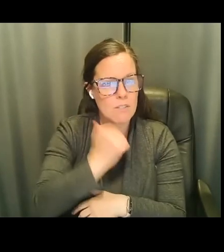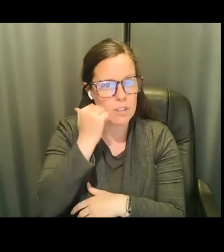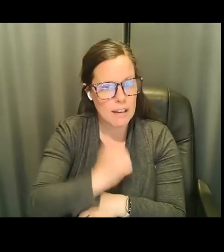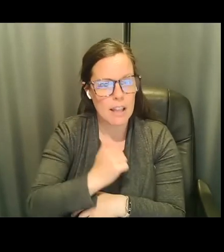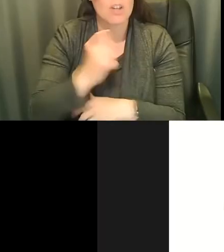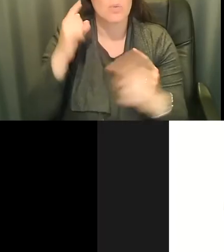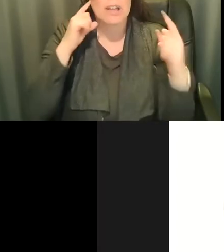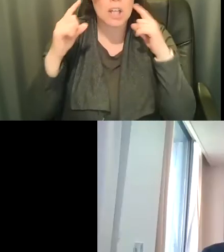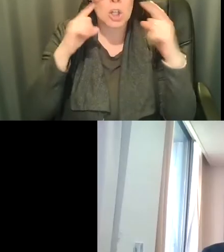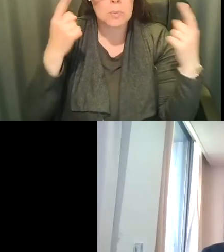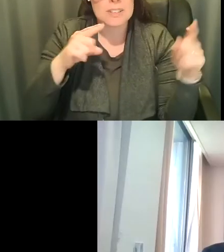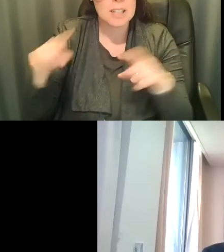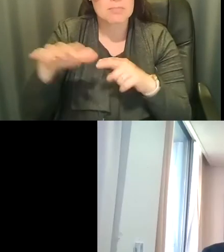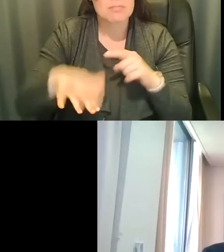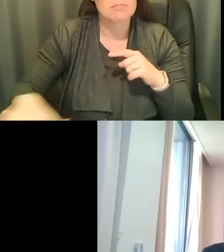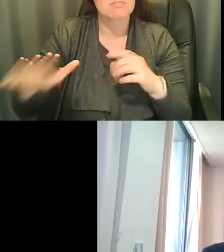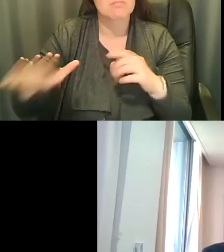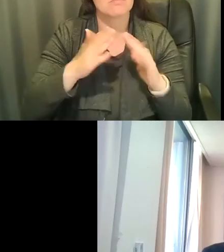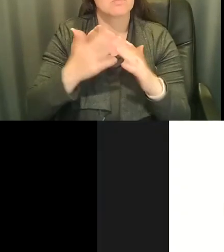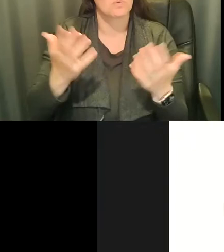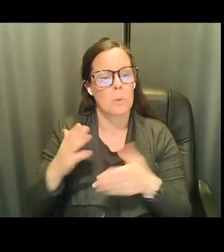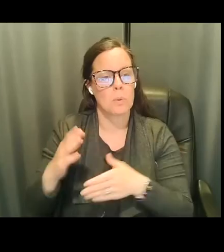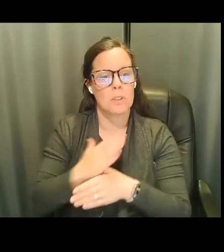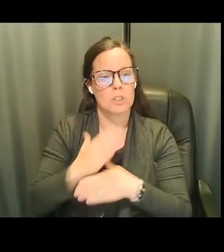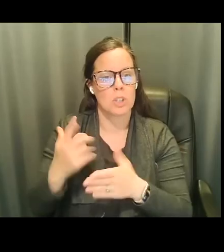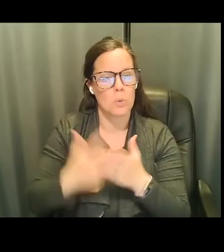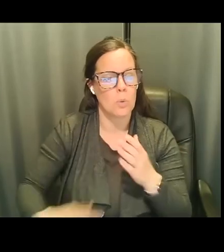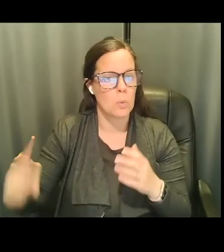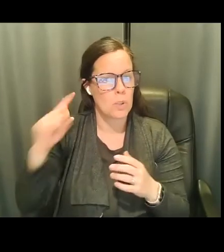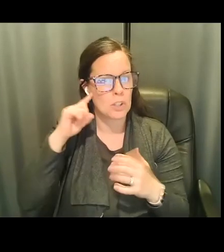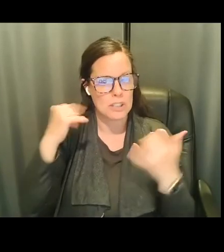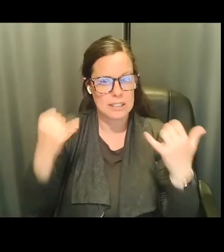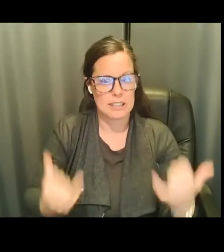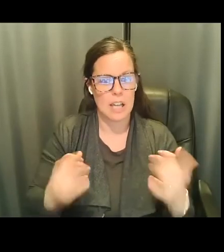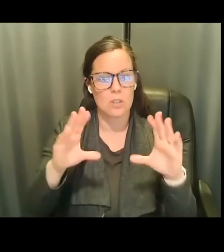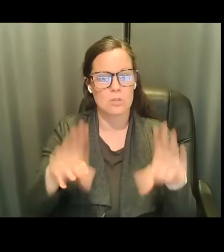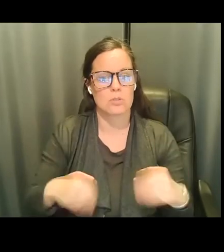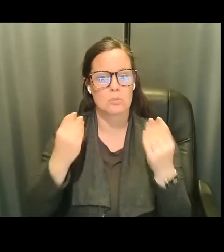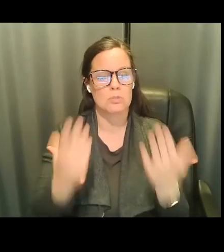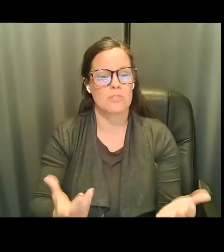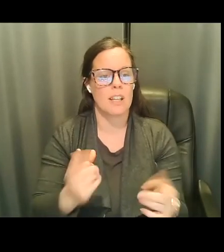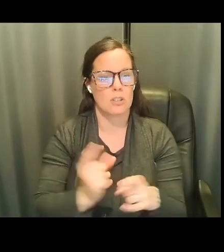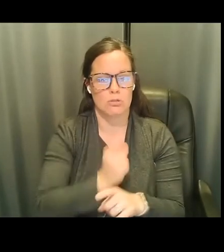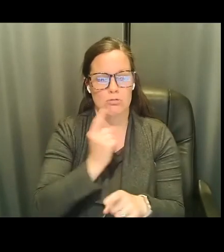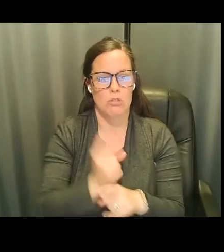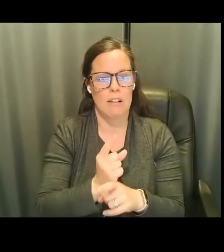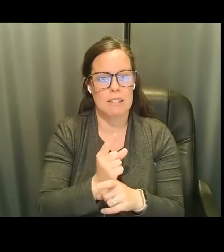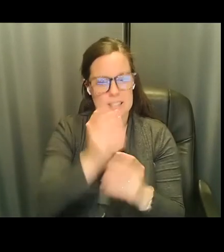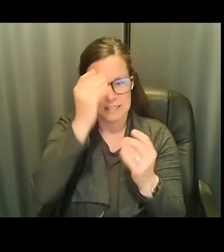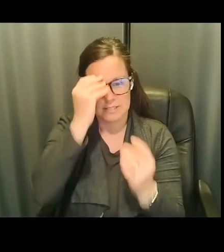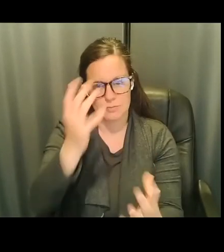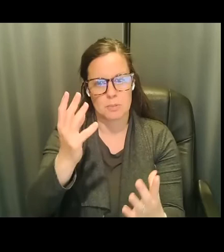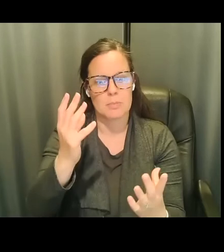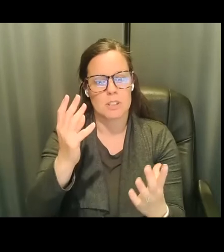our community. We want to share what we are hearing now in order to provide correct information and promote